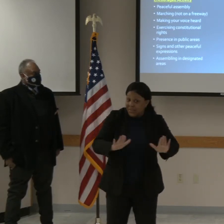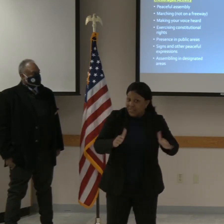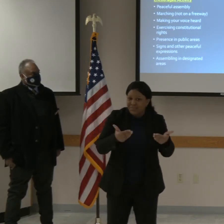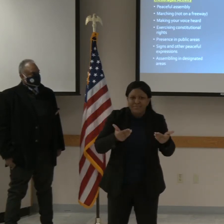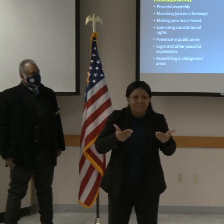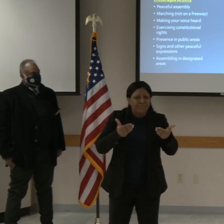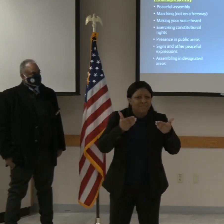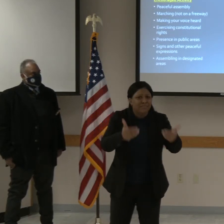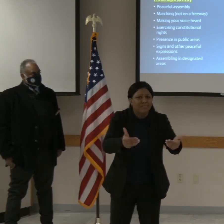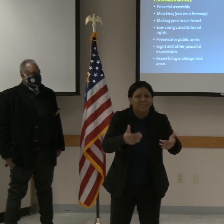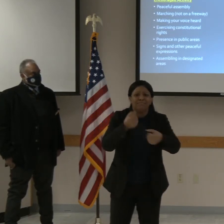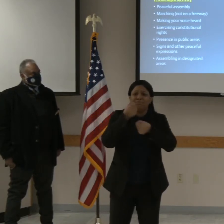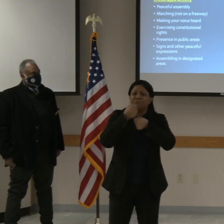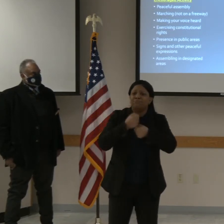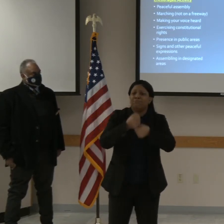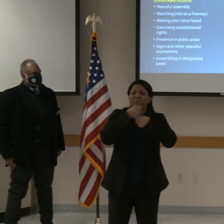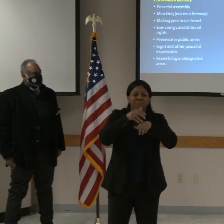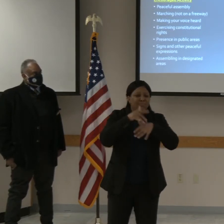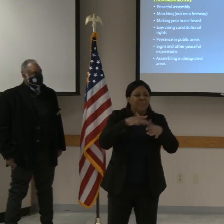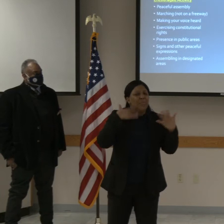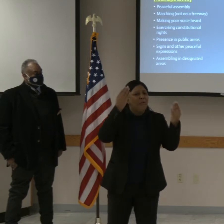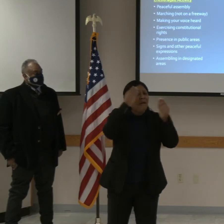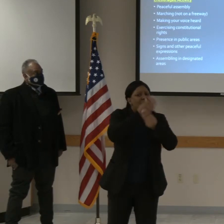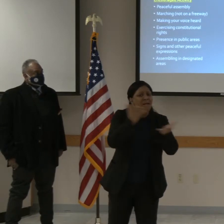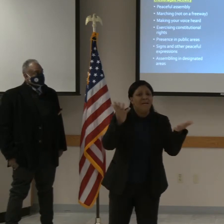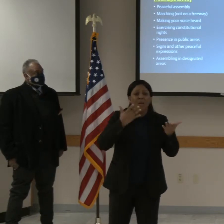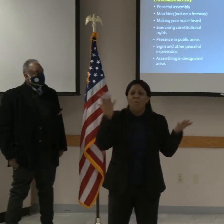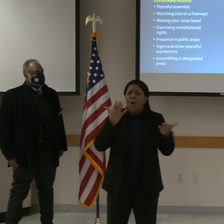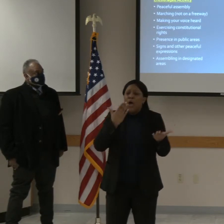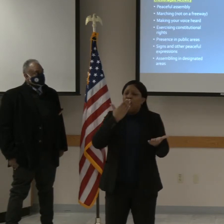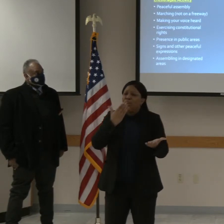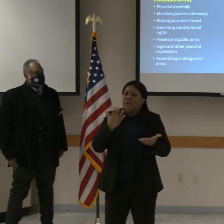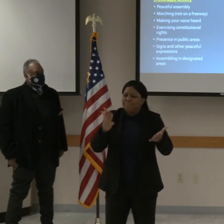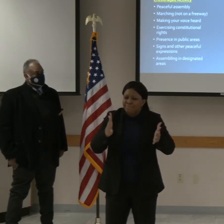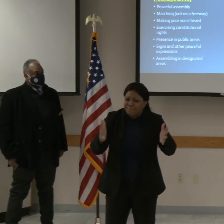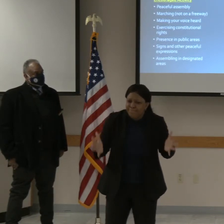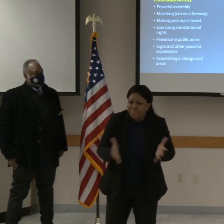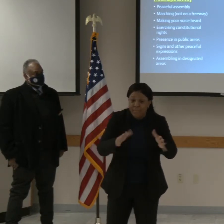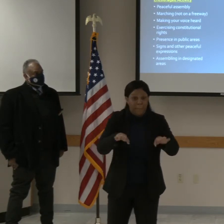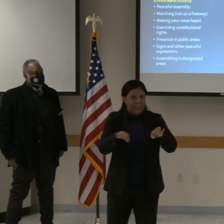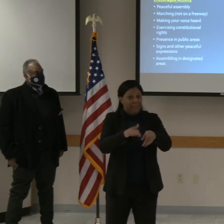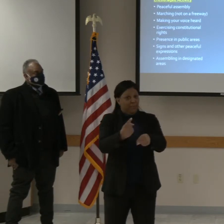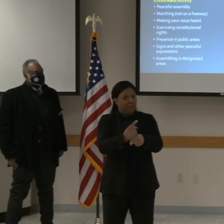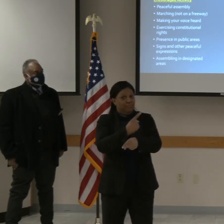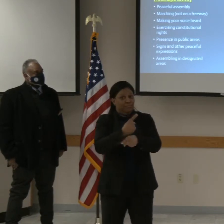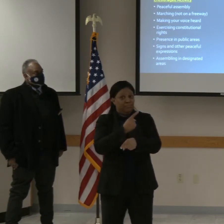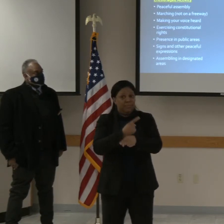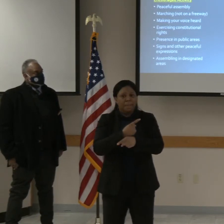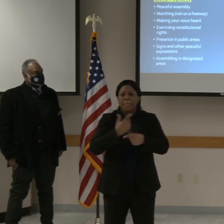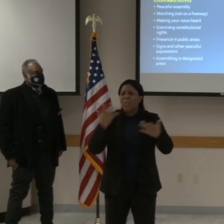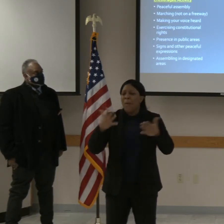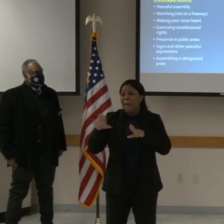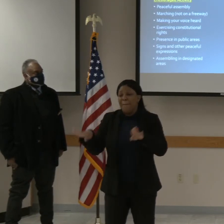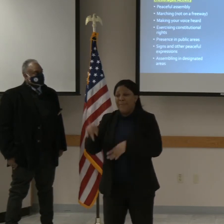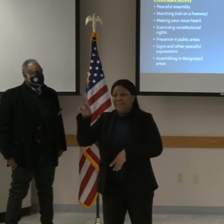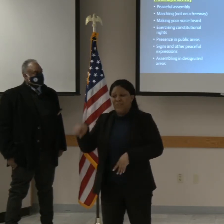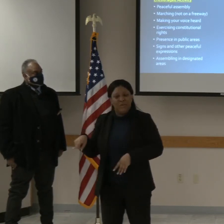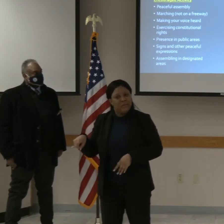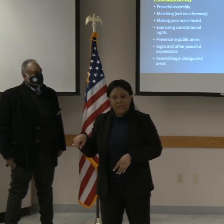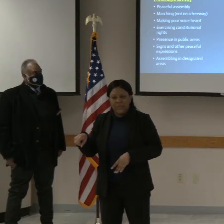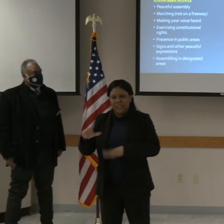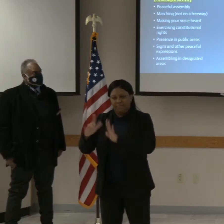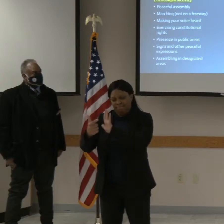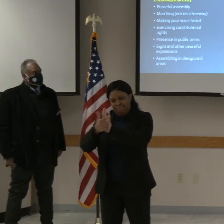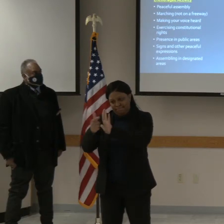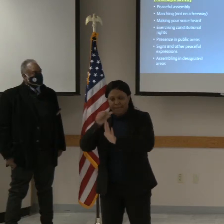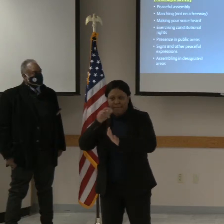some key concepts of behaviors that we are saying are encouraged and behaviors that we are saying are unlawful and will land you